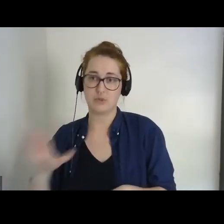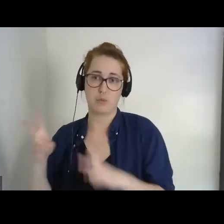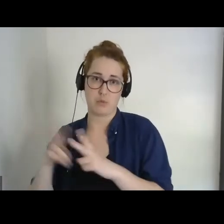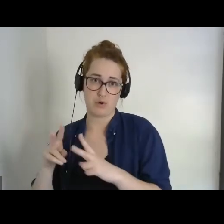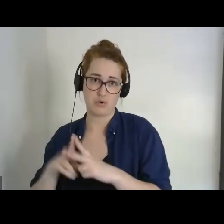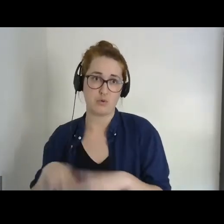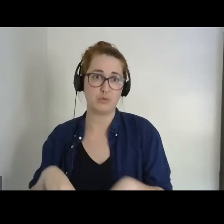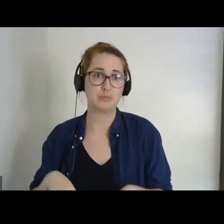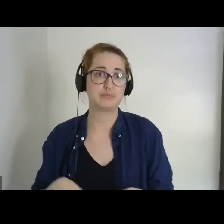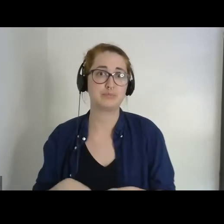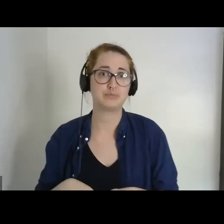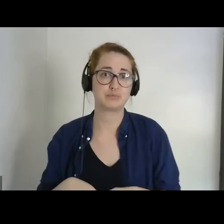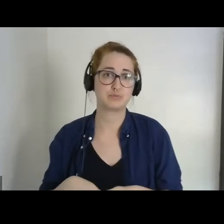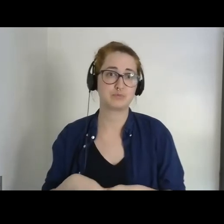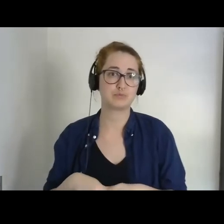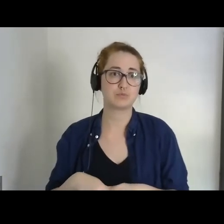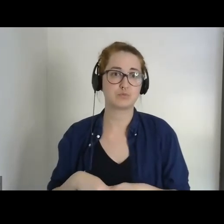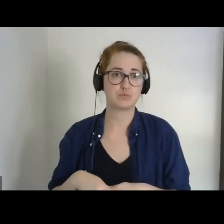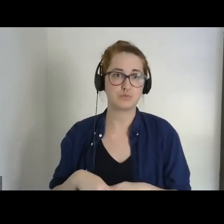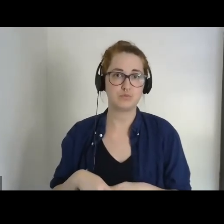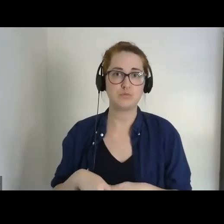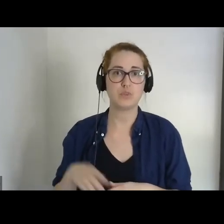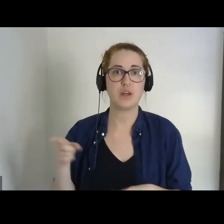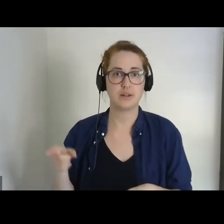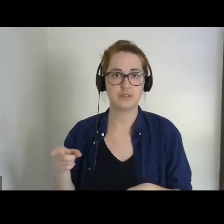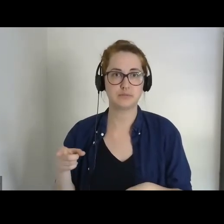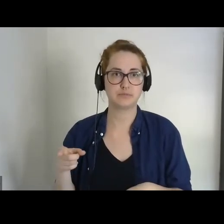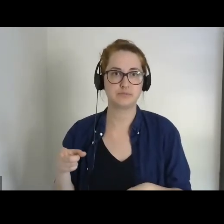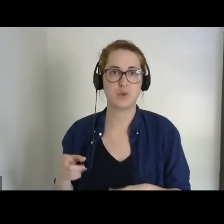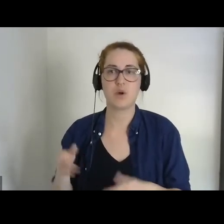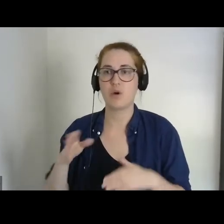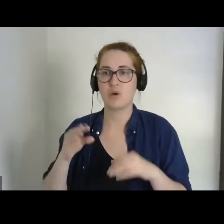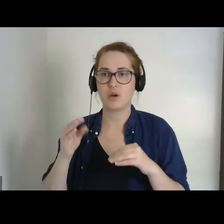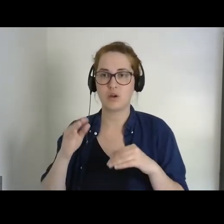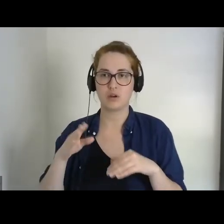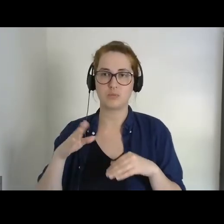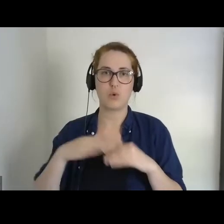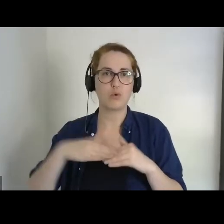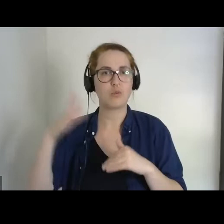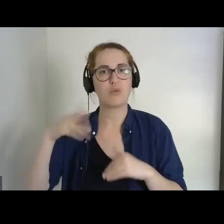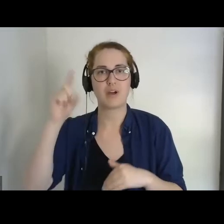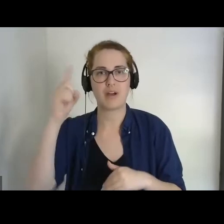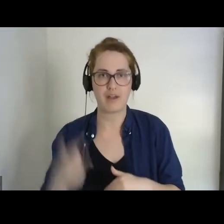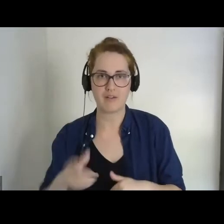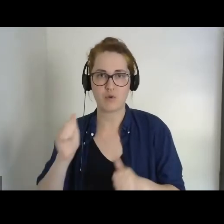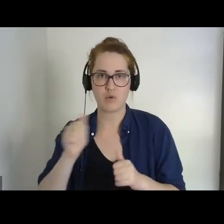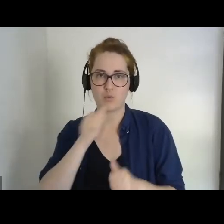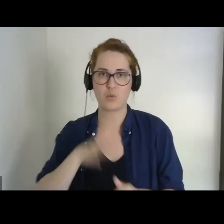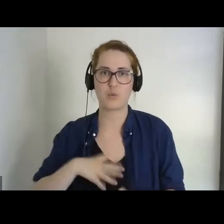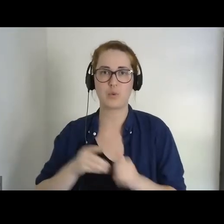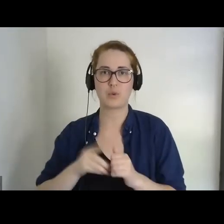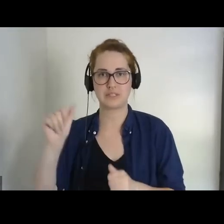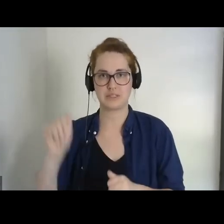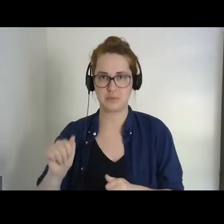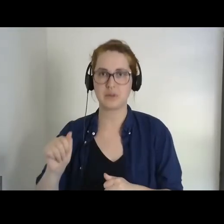lifetime. And lastly, I just wanted to touch upon the terminology. So everything